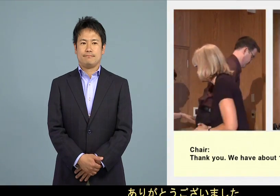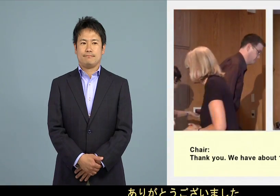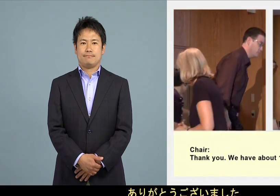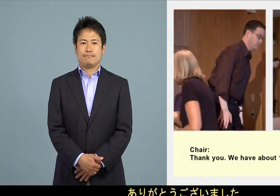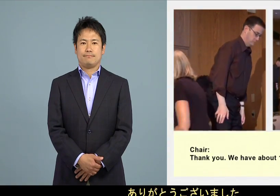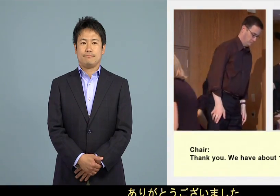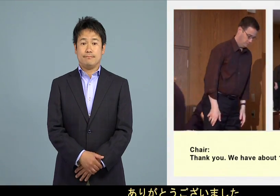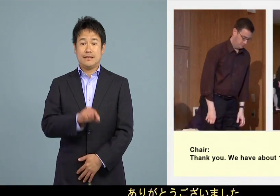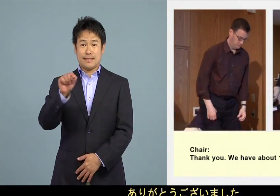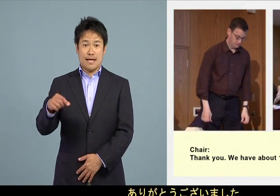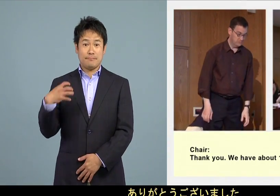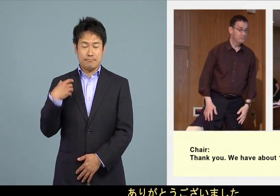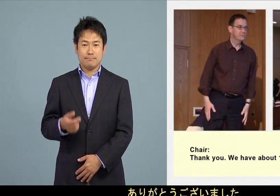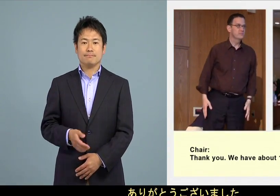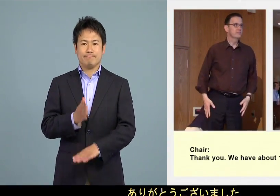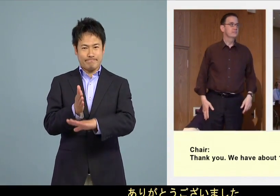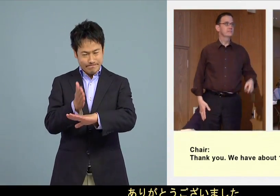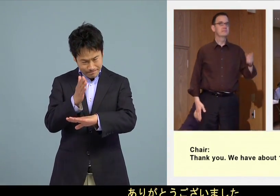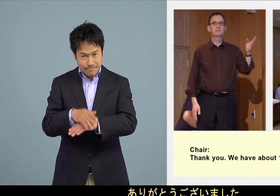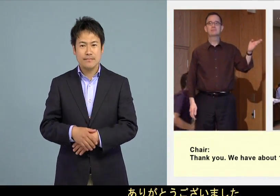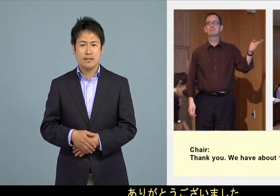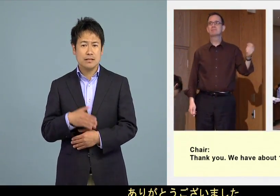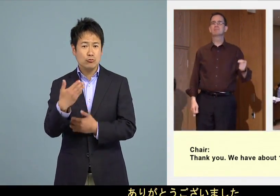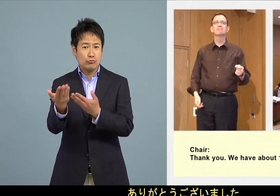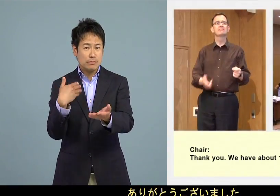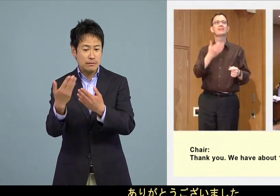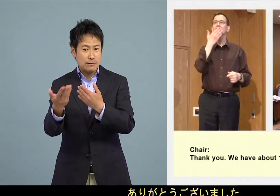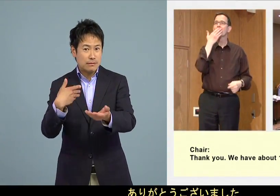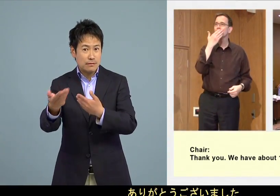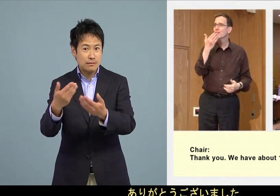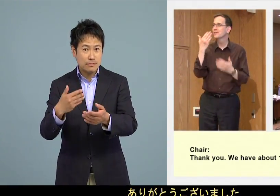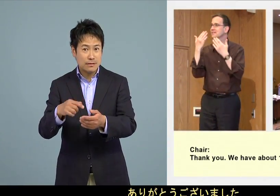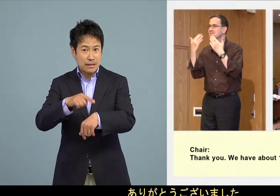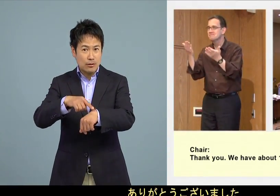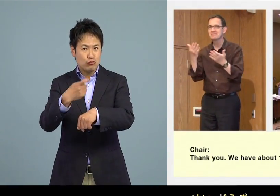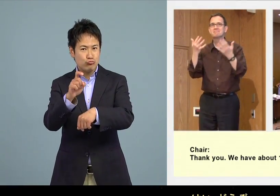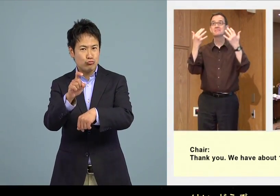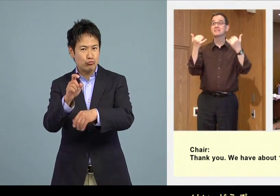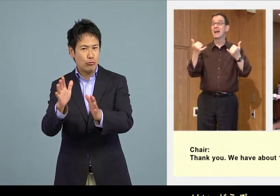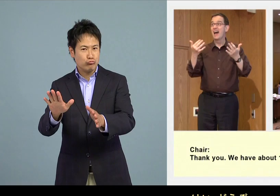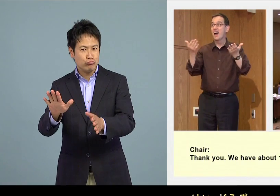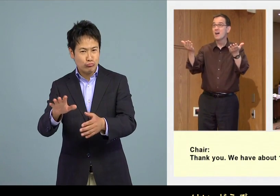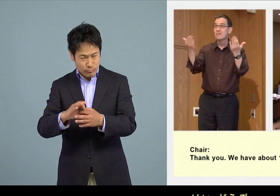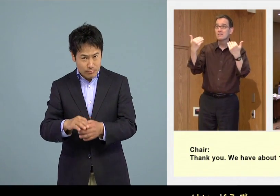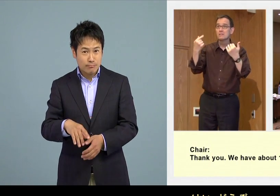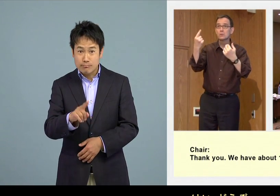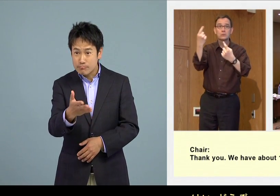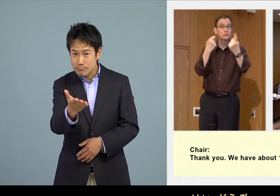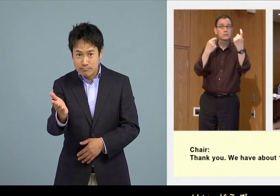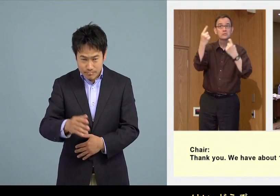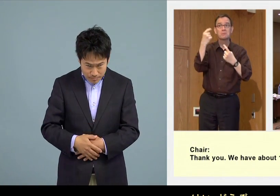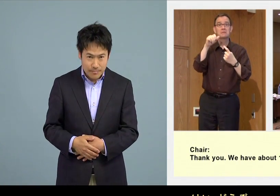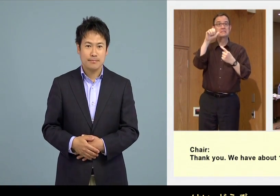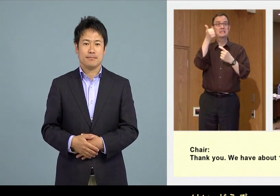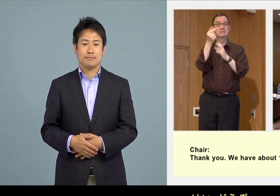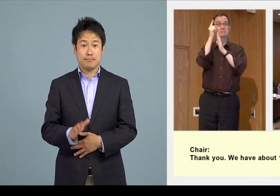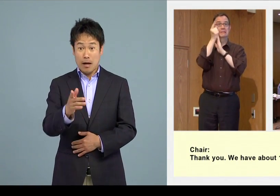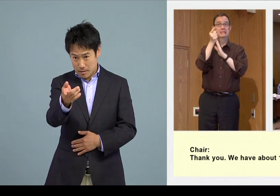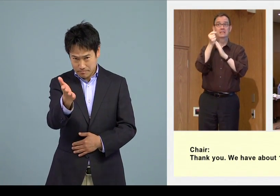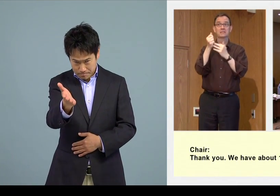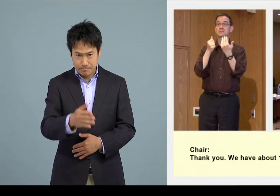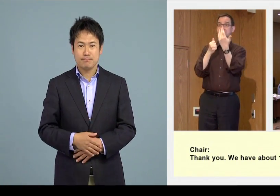Thank you. We have 10 minutes approximately of question time. Yes, we have a question here.